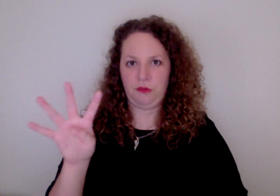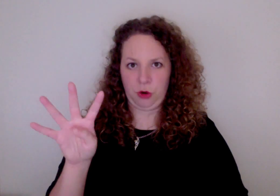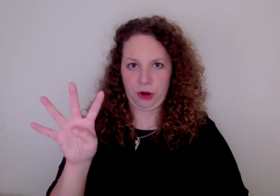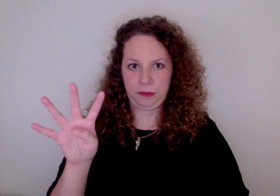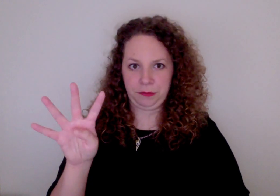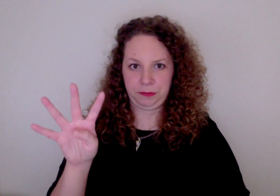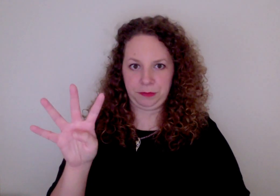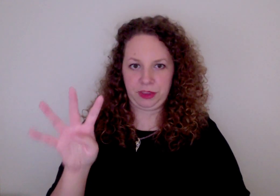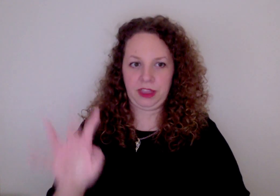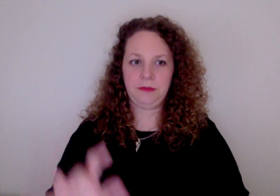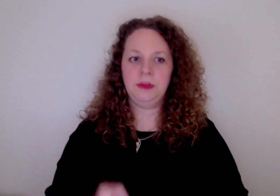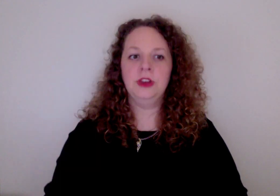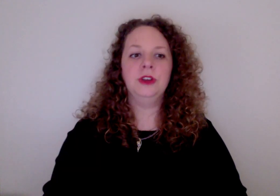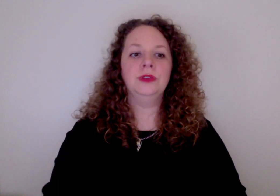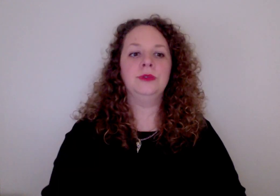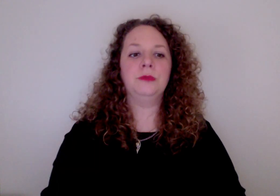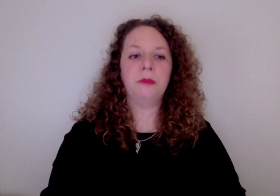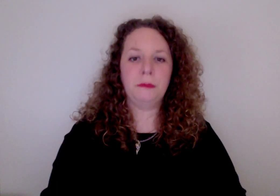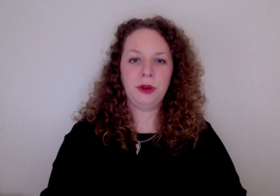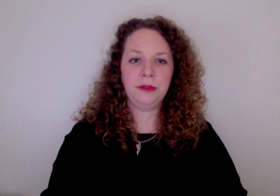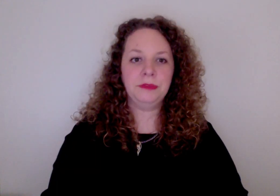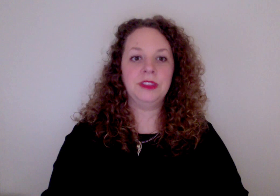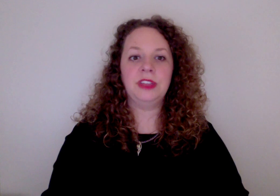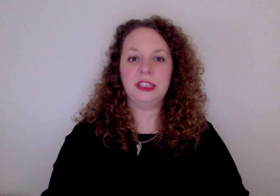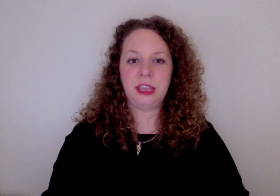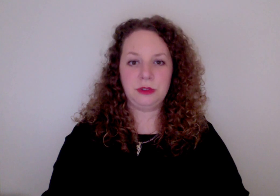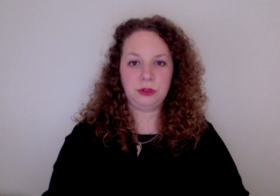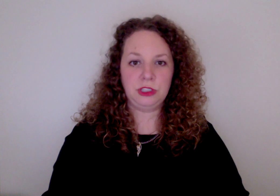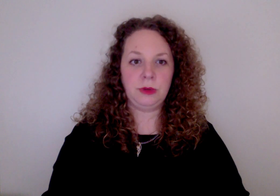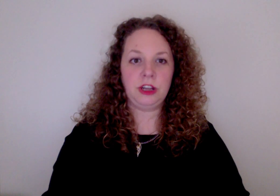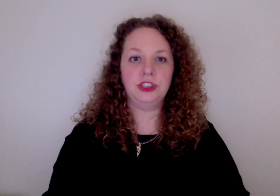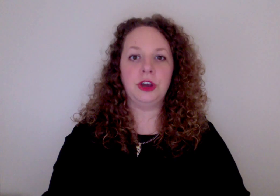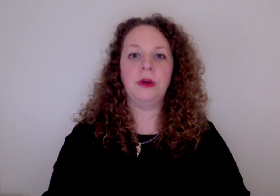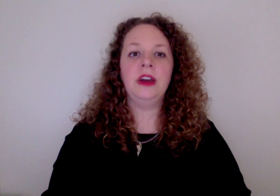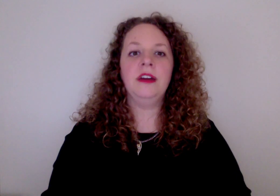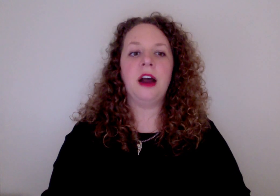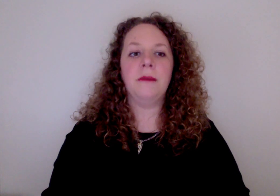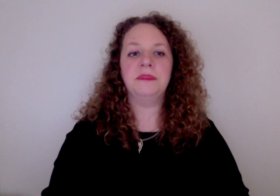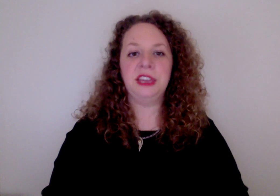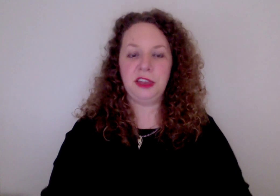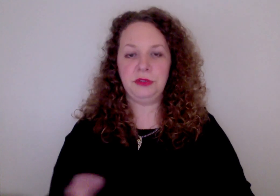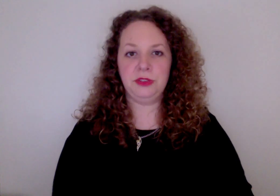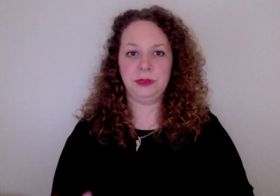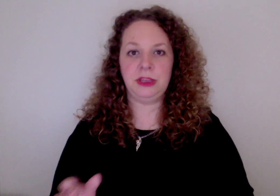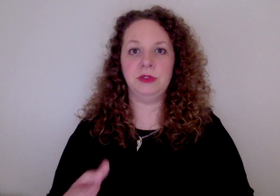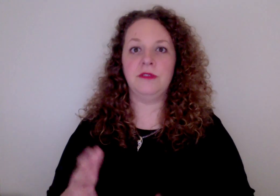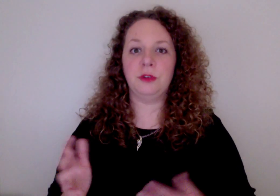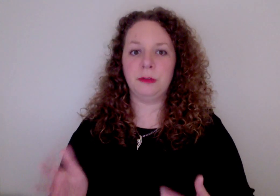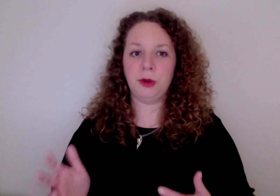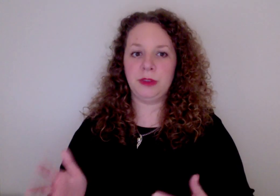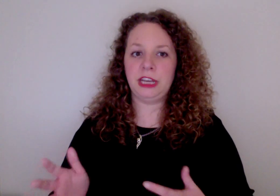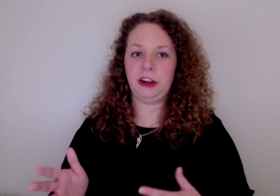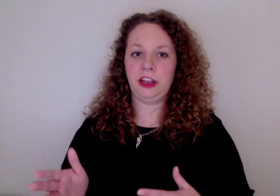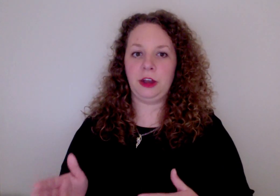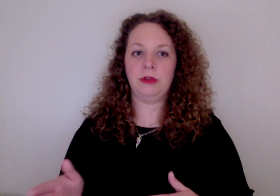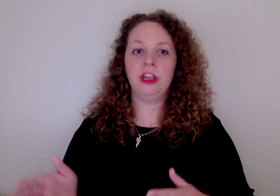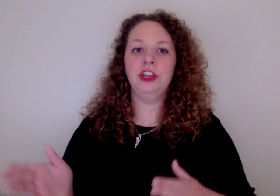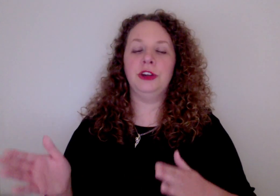707-235-3104. Okay, so remember that that's how it's going to work. So think it through this way. So a phone number with an area code, you're